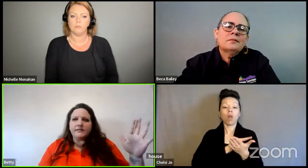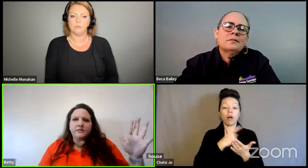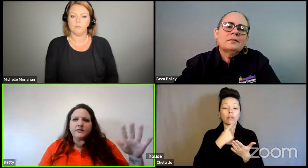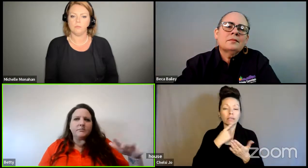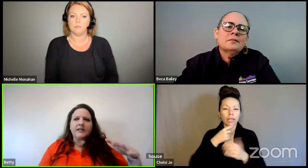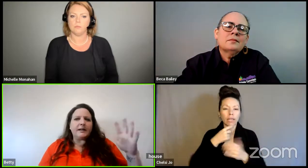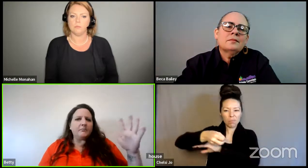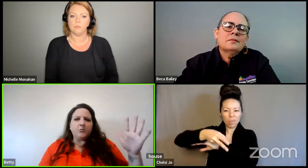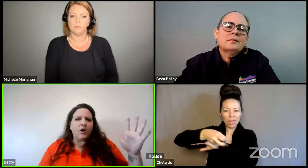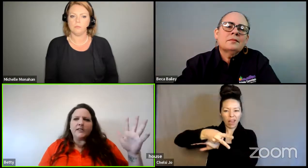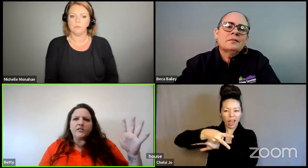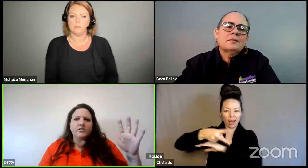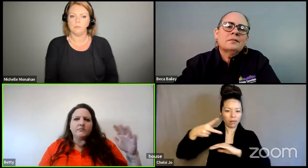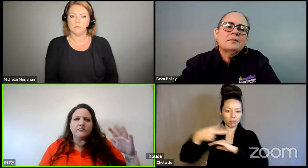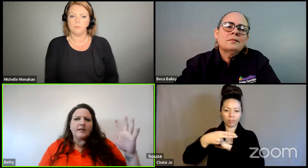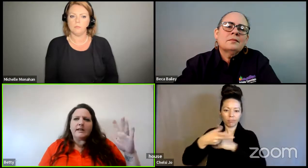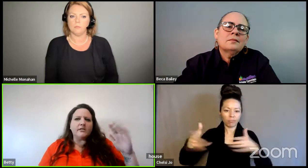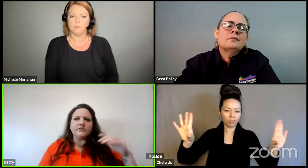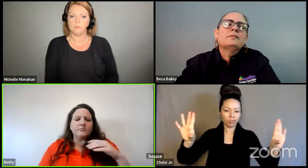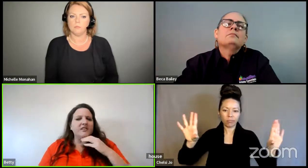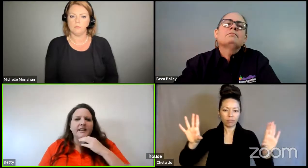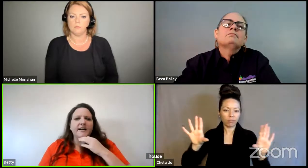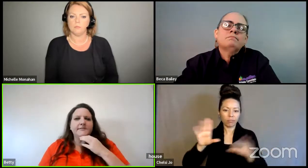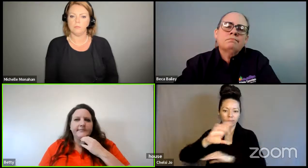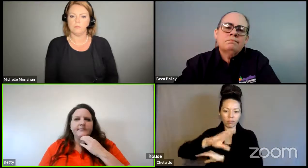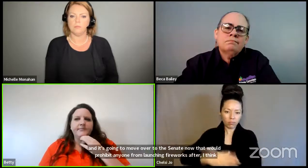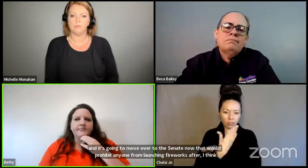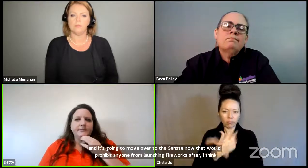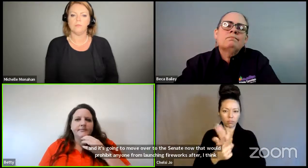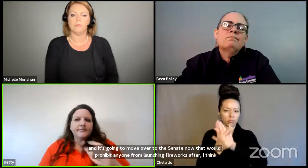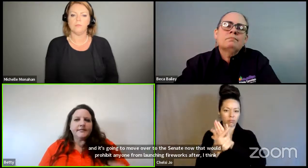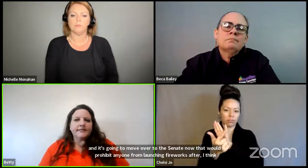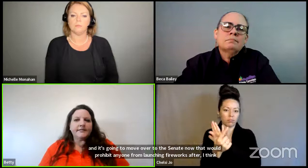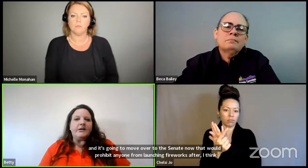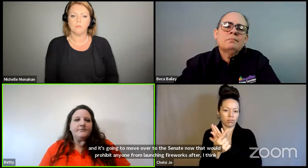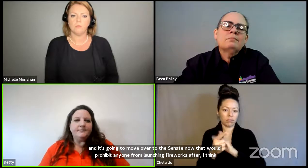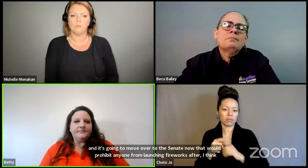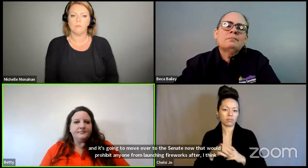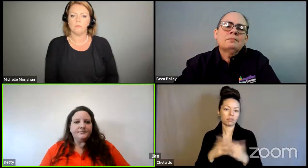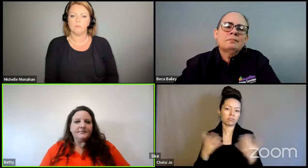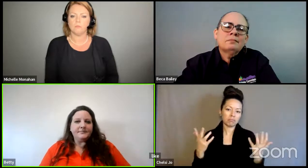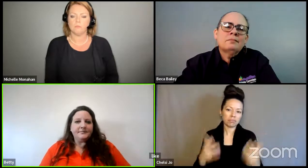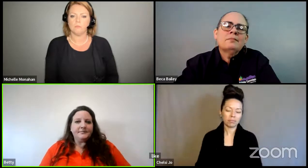midnight or something, like 1 or midnight or something like that. So.